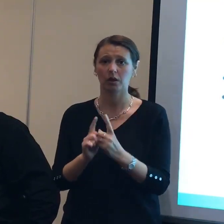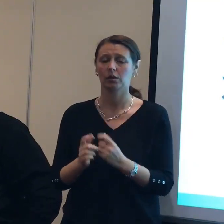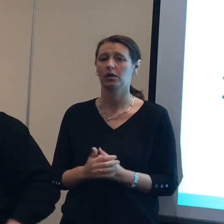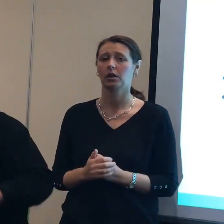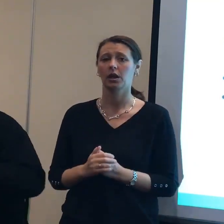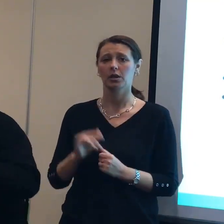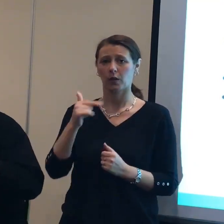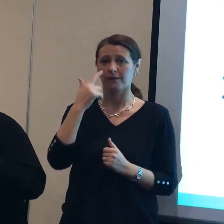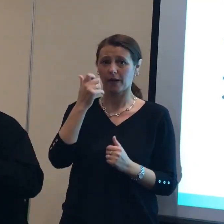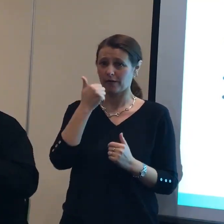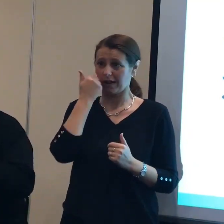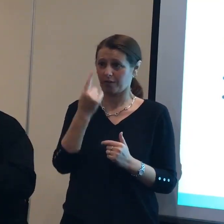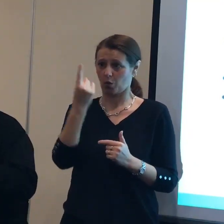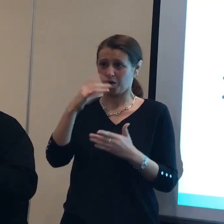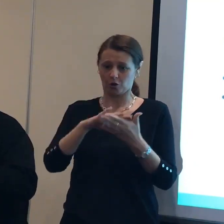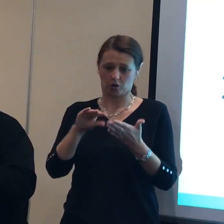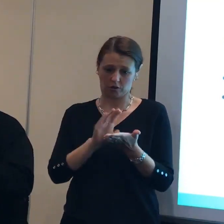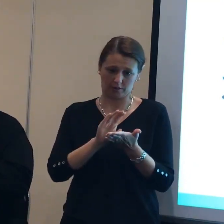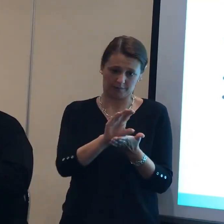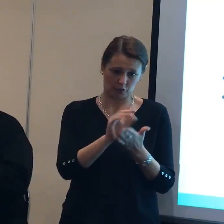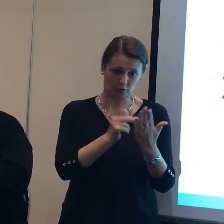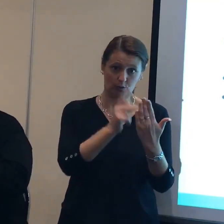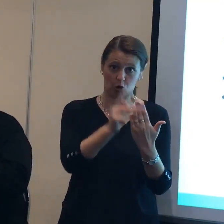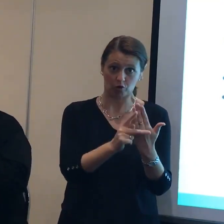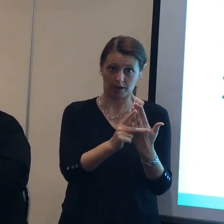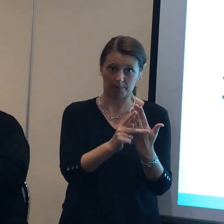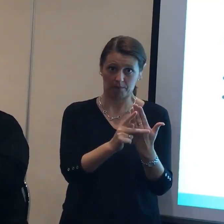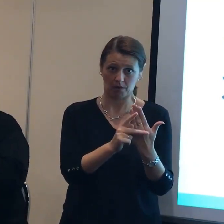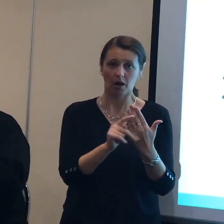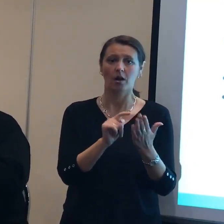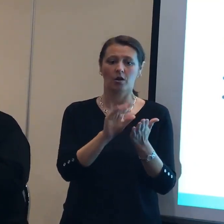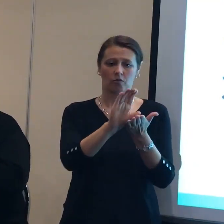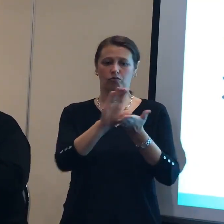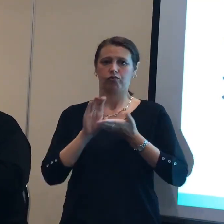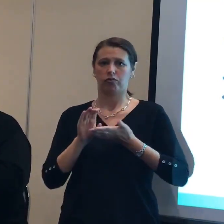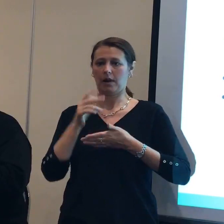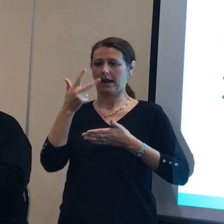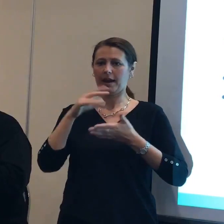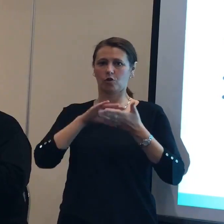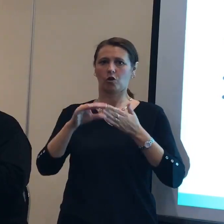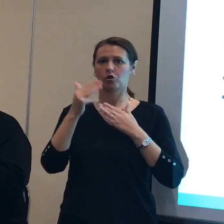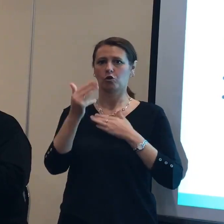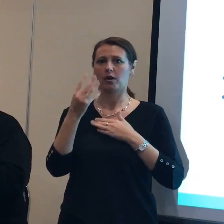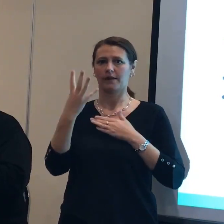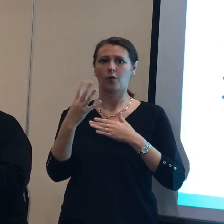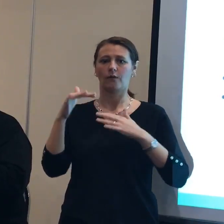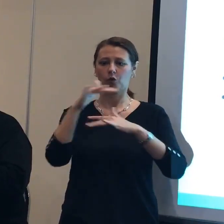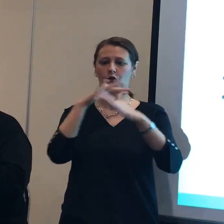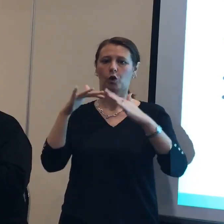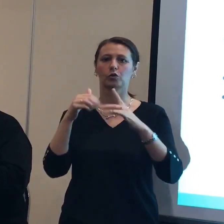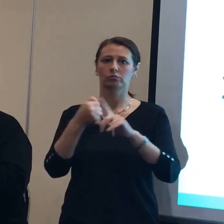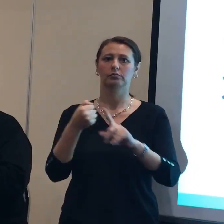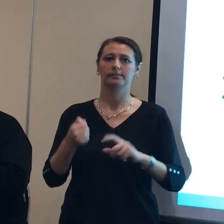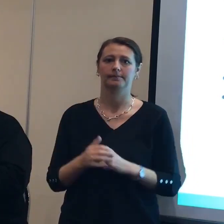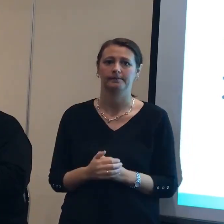And it found for every dollar that was invested into the program, it returned $8.94 of social value to the community.